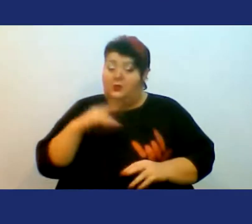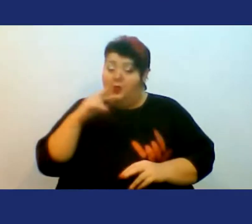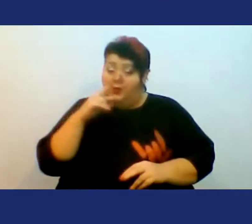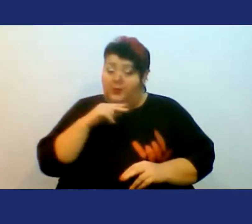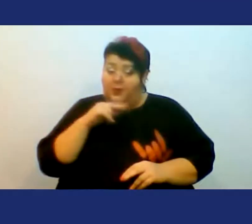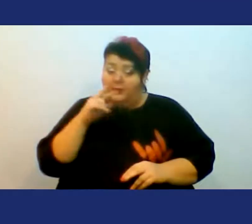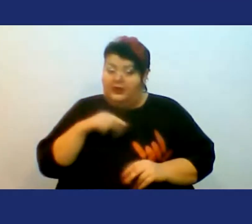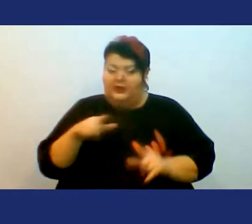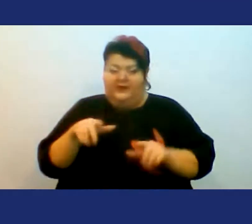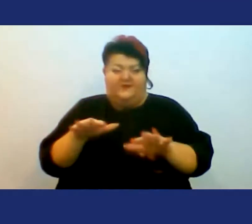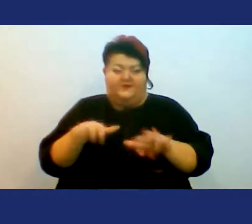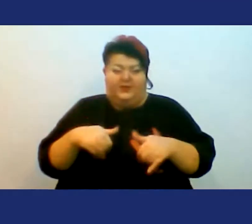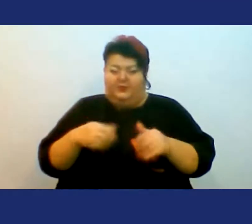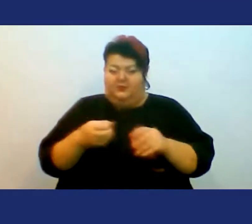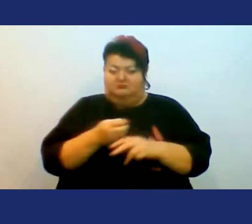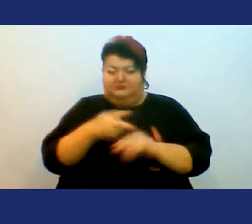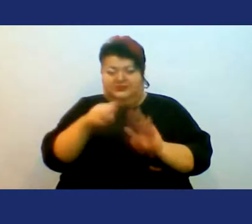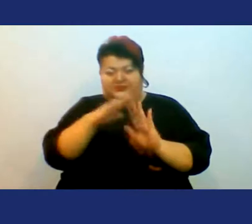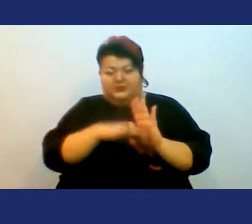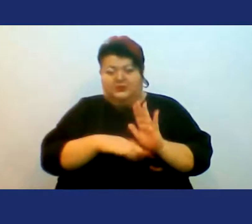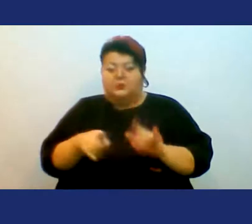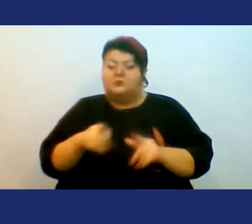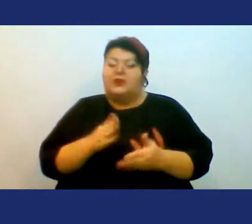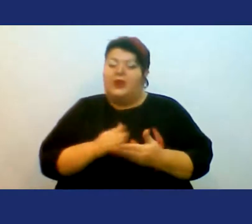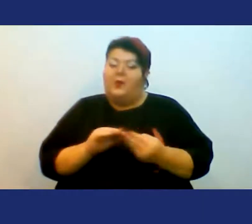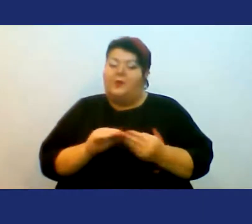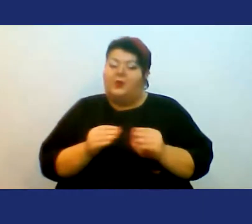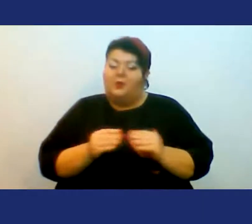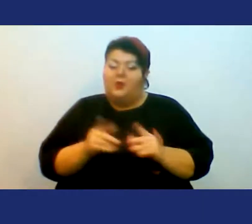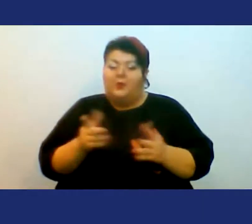that's a problem that still hasn't been solved in the United States.